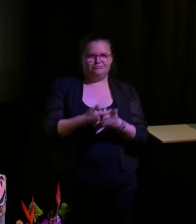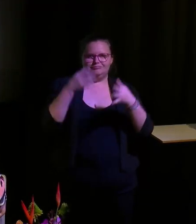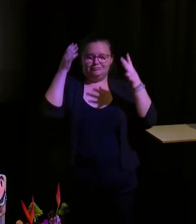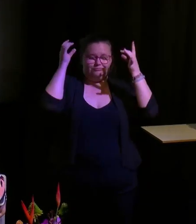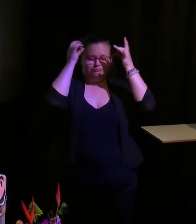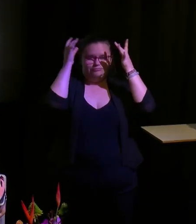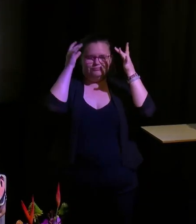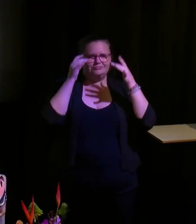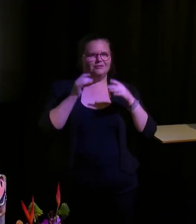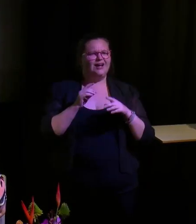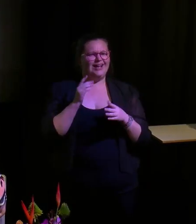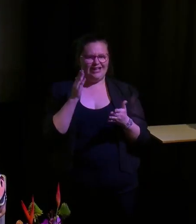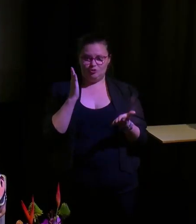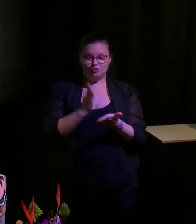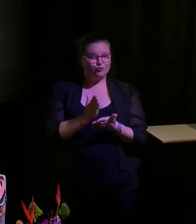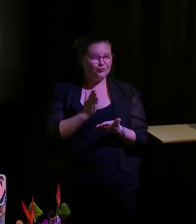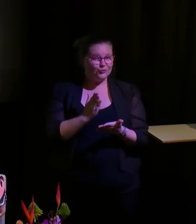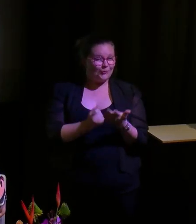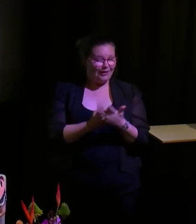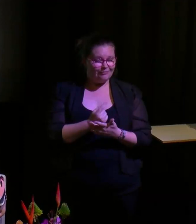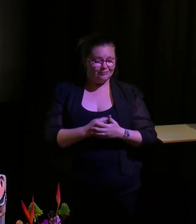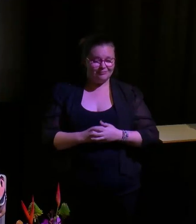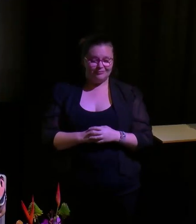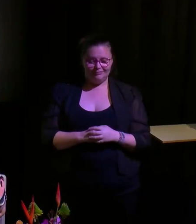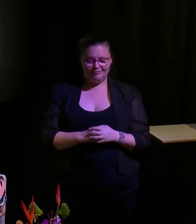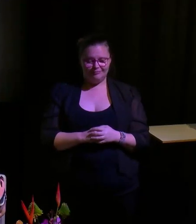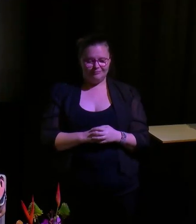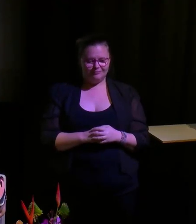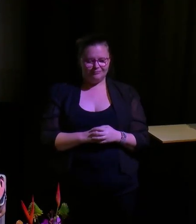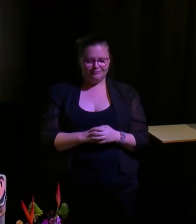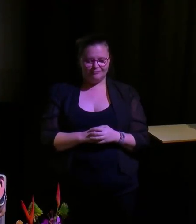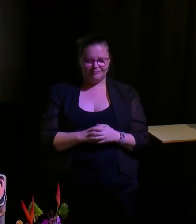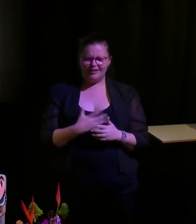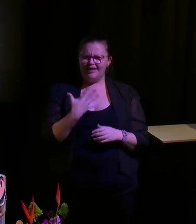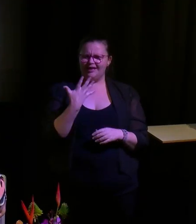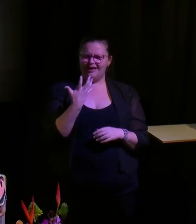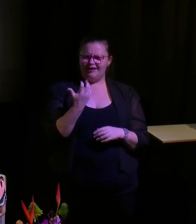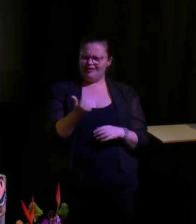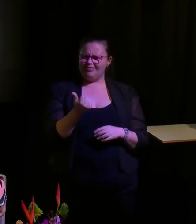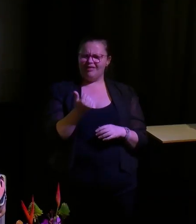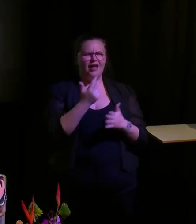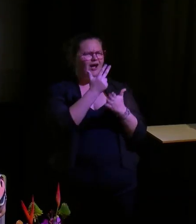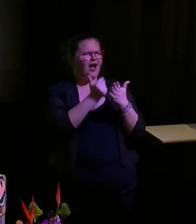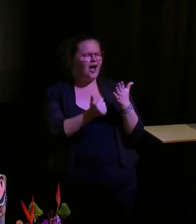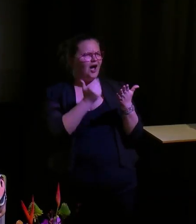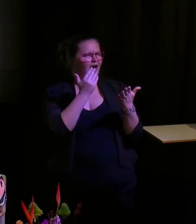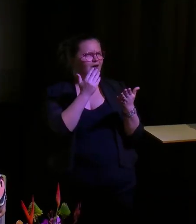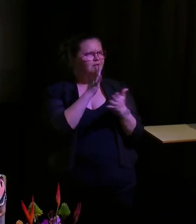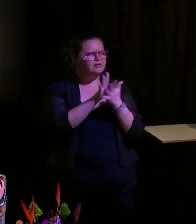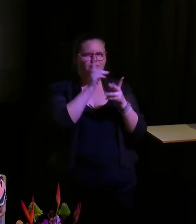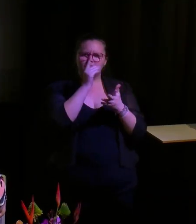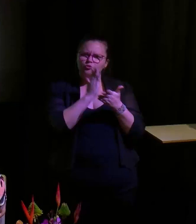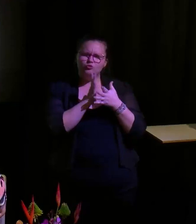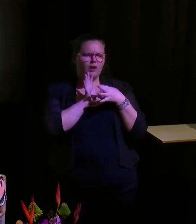And for me, that's what it was. And just having those pieces in the room that people connected to and people,